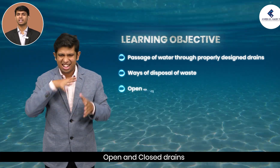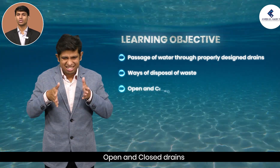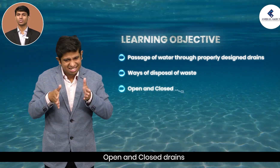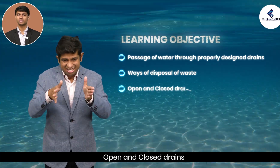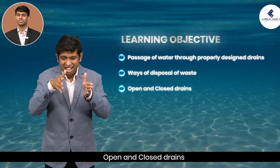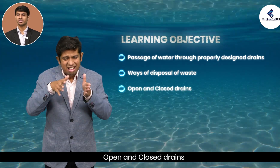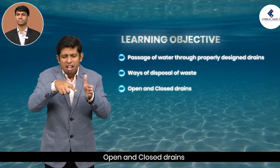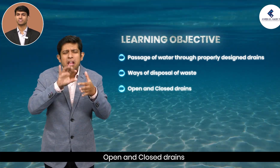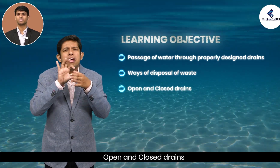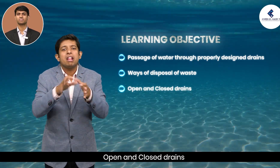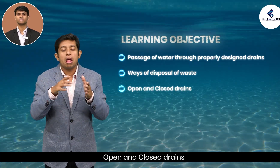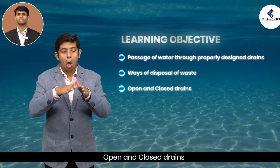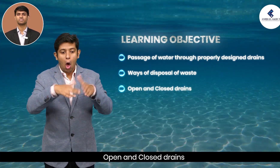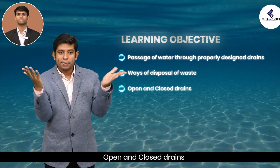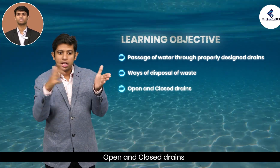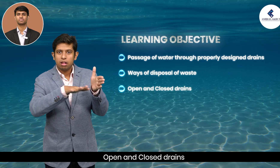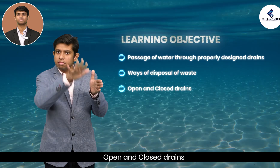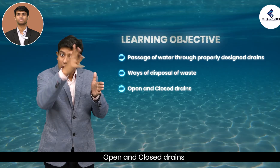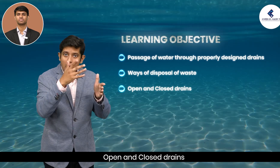open and closed drains,